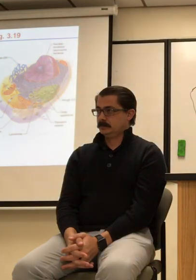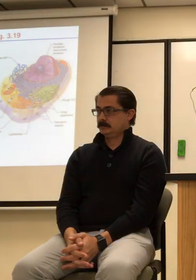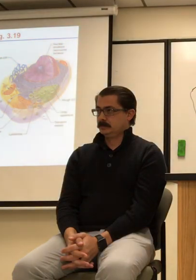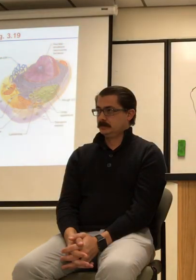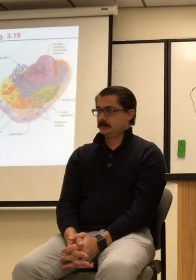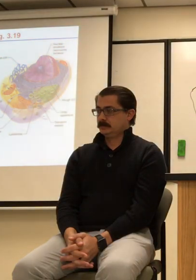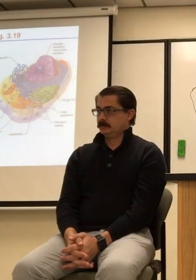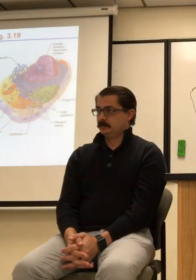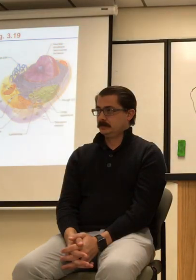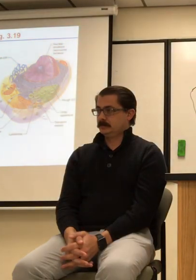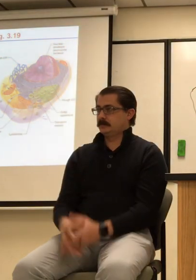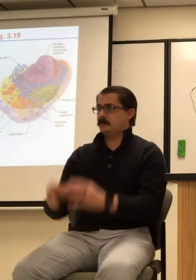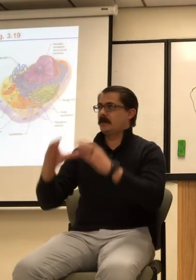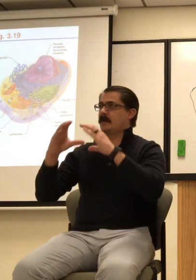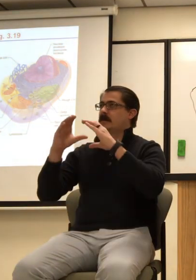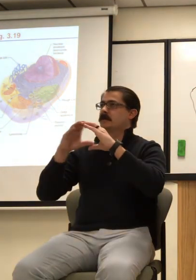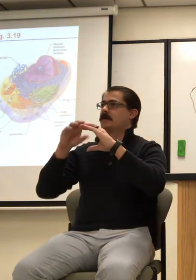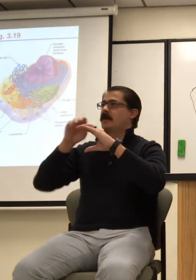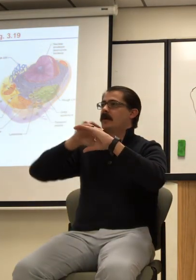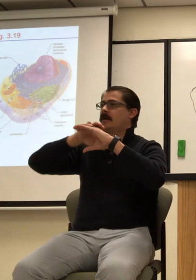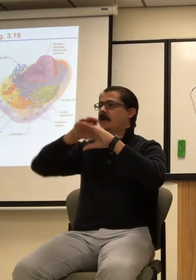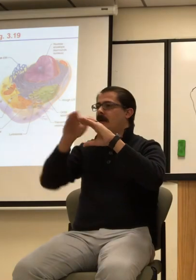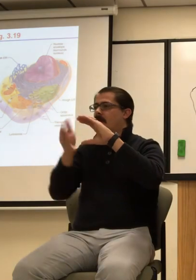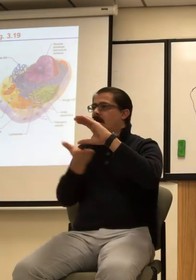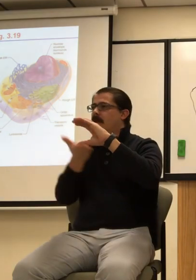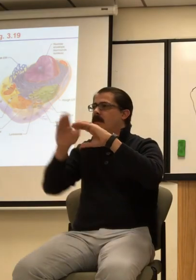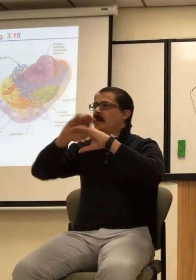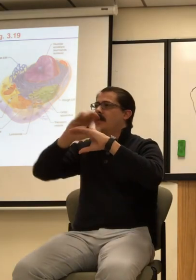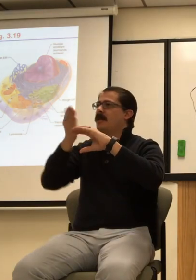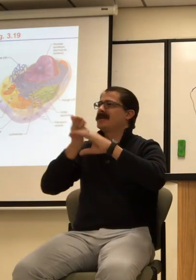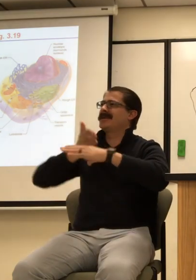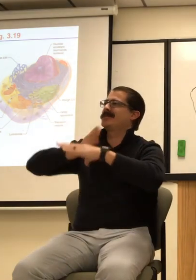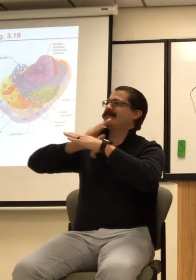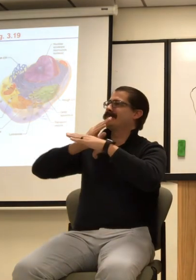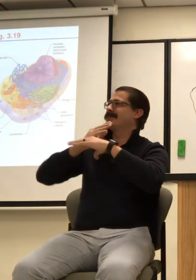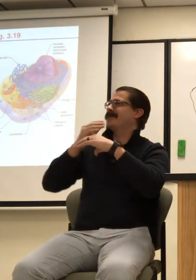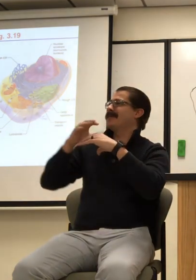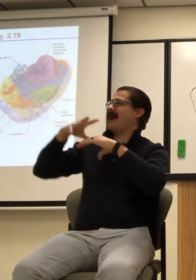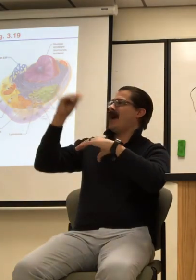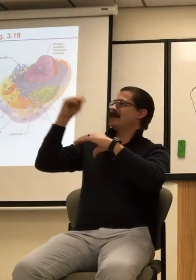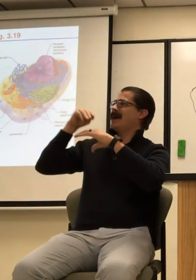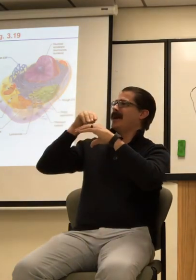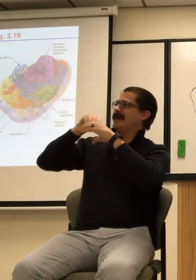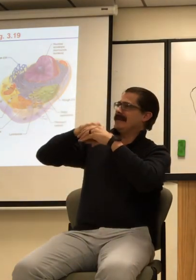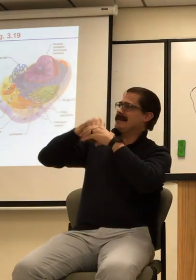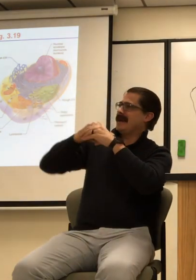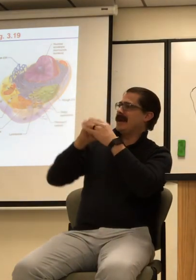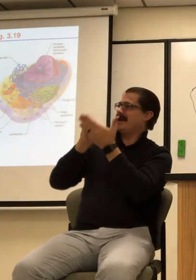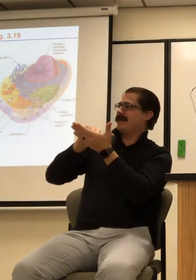Cell membrane is the boundary between the outside and the inside of the cell, and the nuke